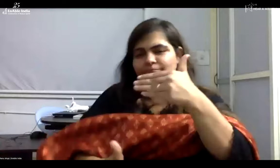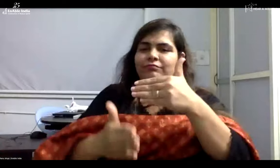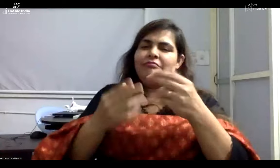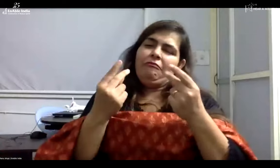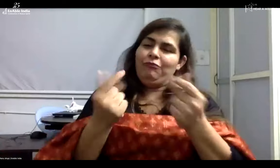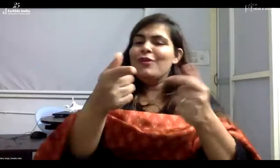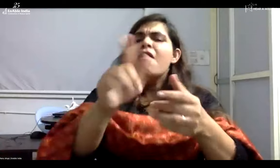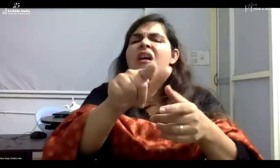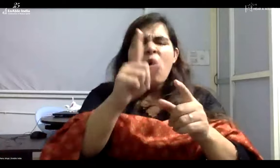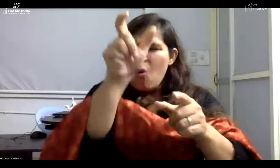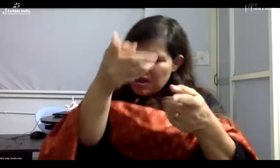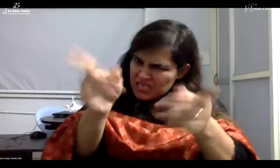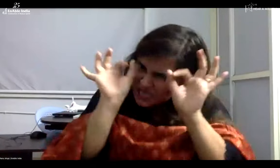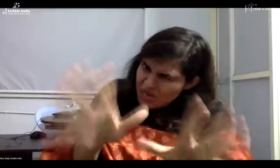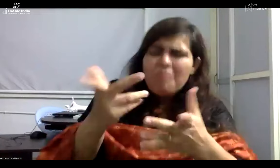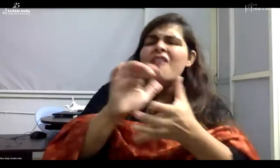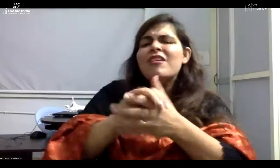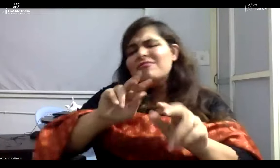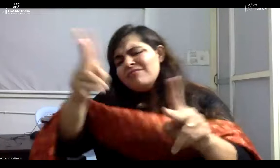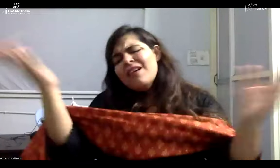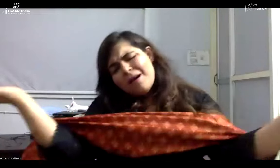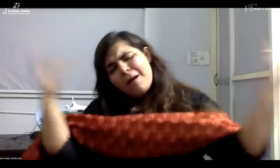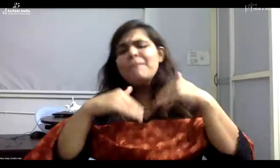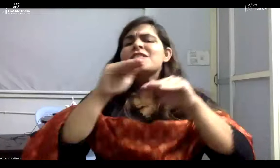So Meet, do you want to answer?